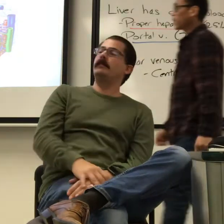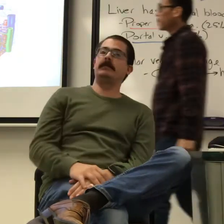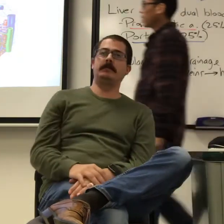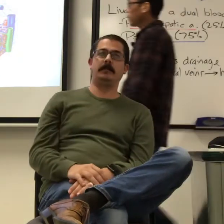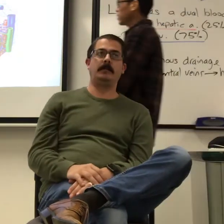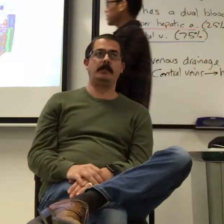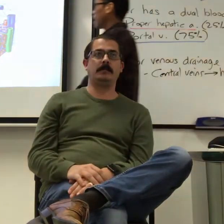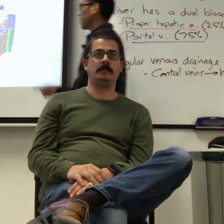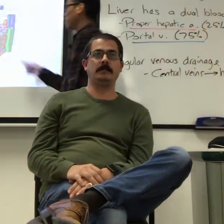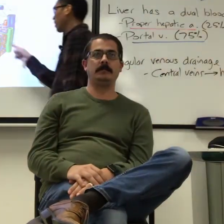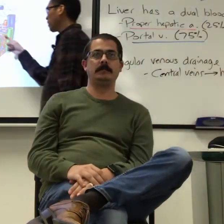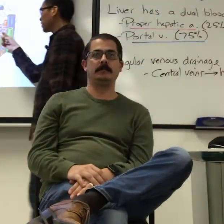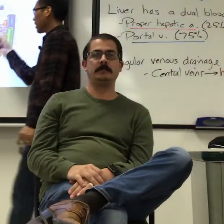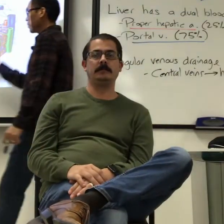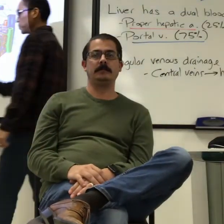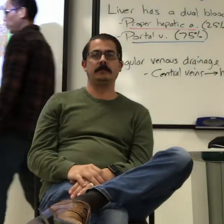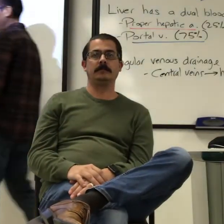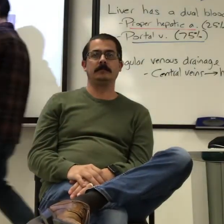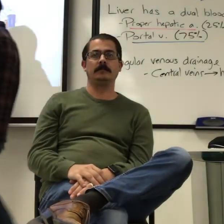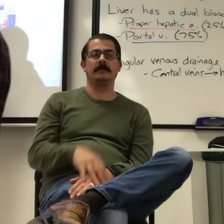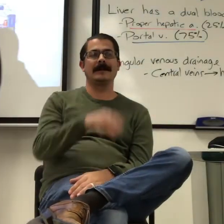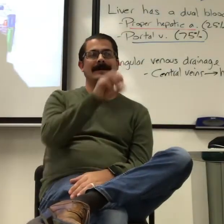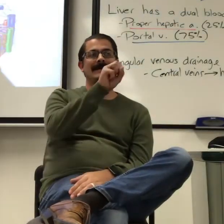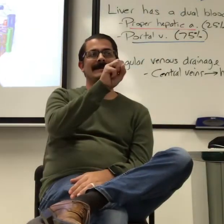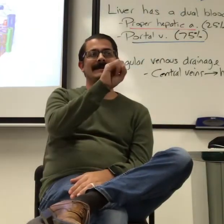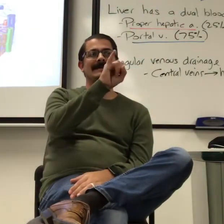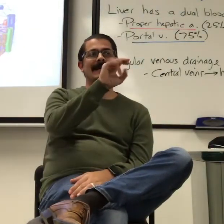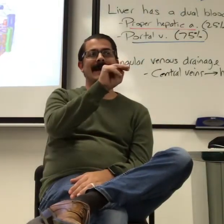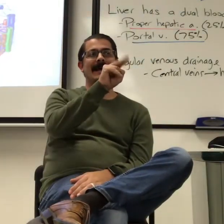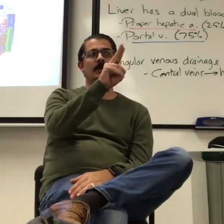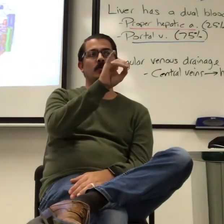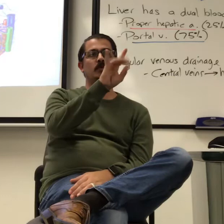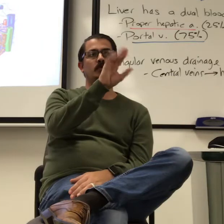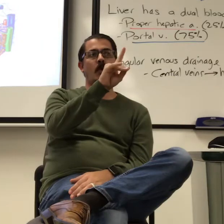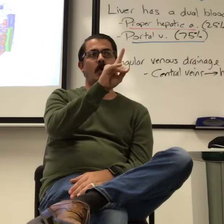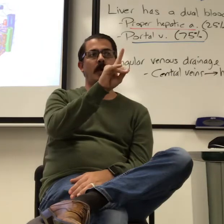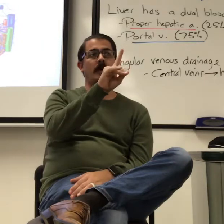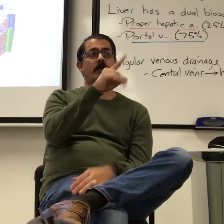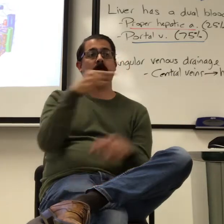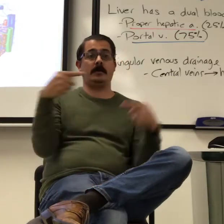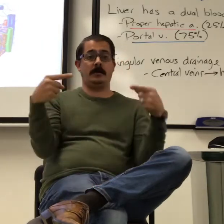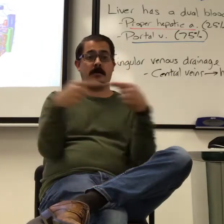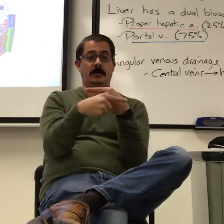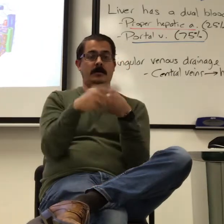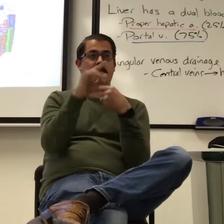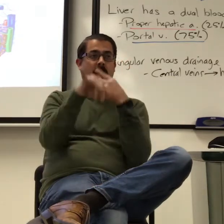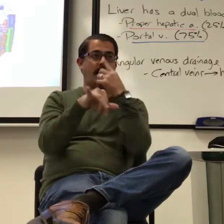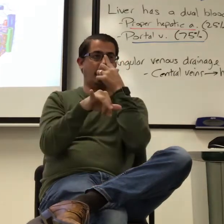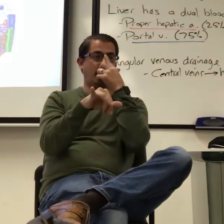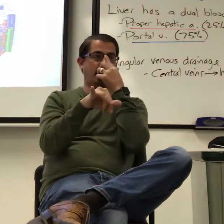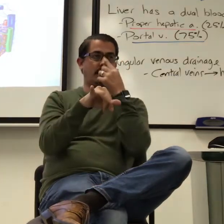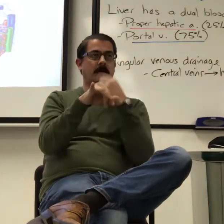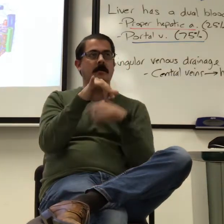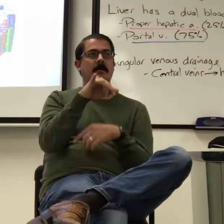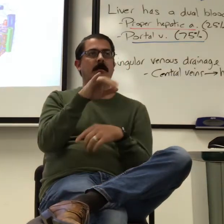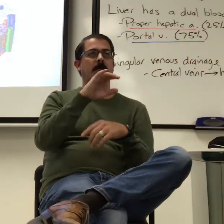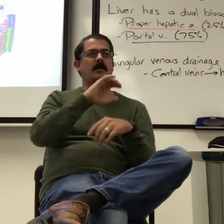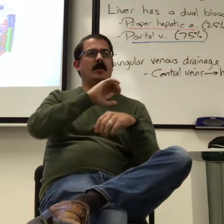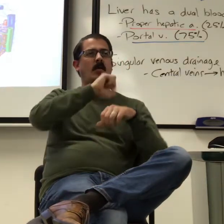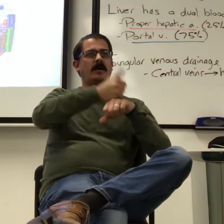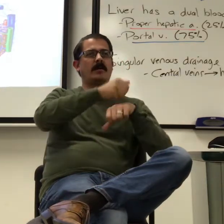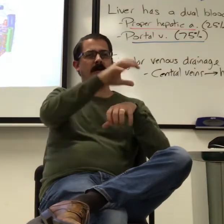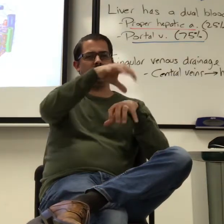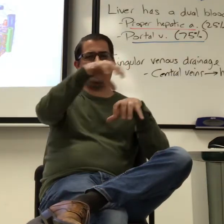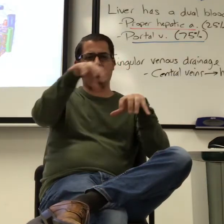One thing about the design of the sinusoids flowing past the hepatocytes is the arrangement of the